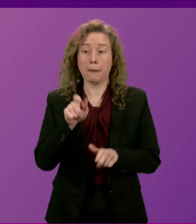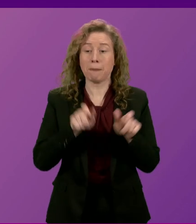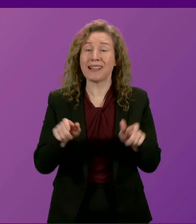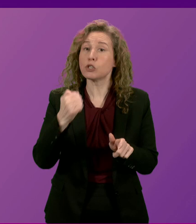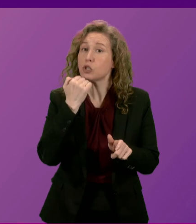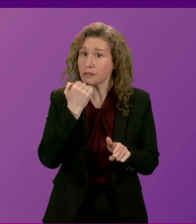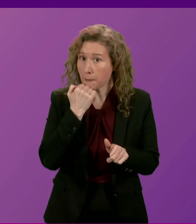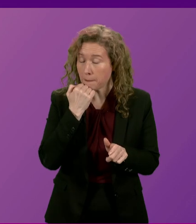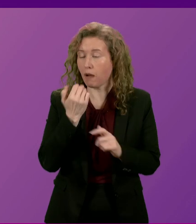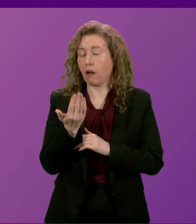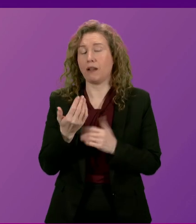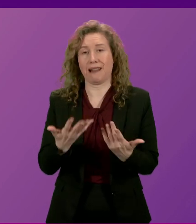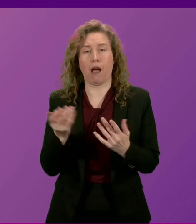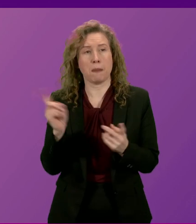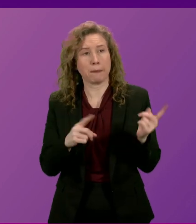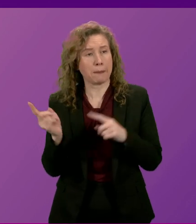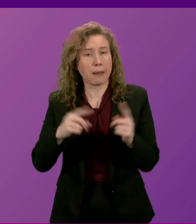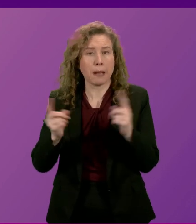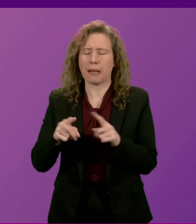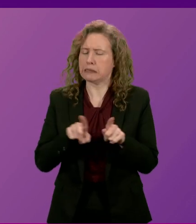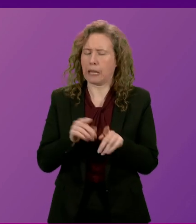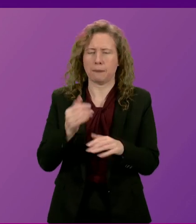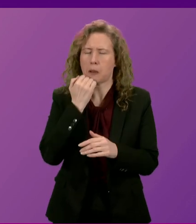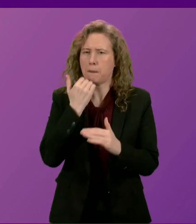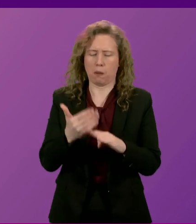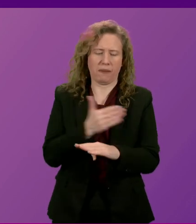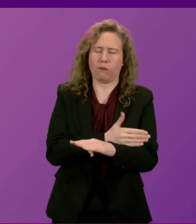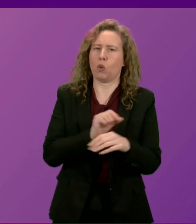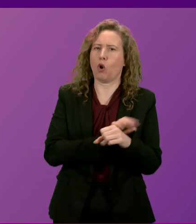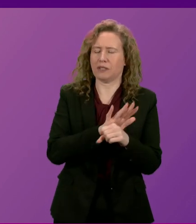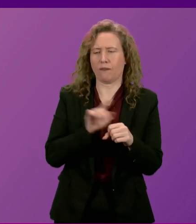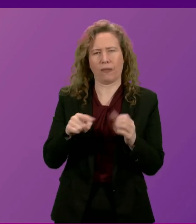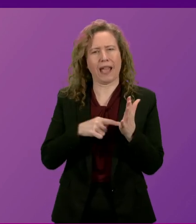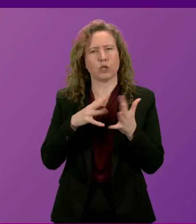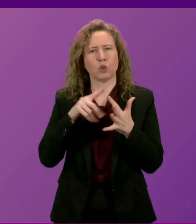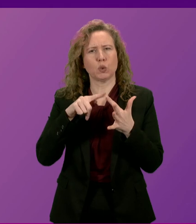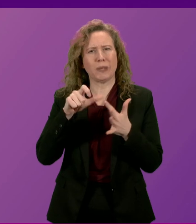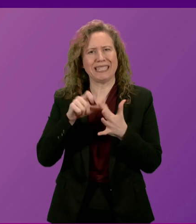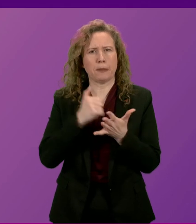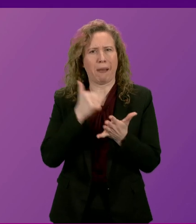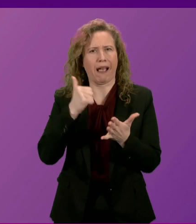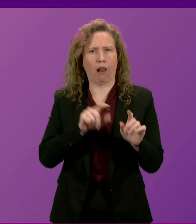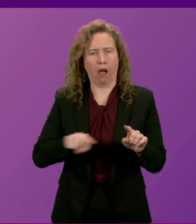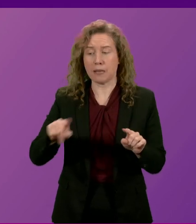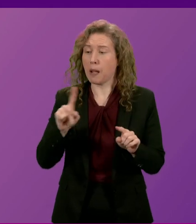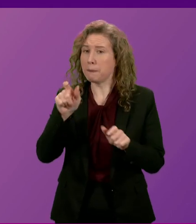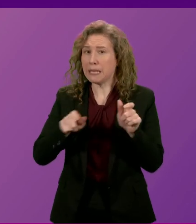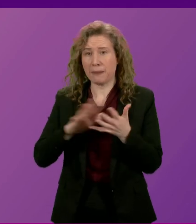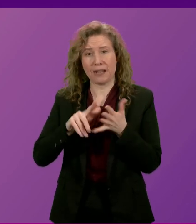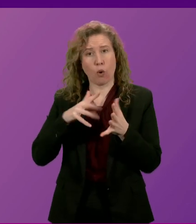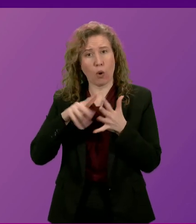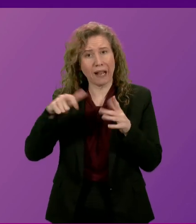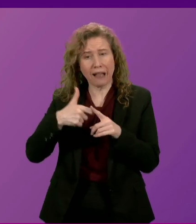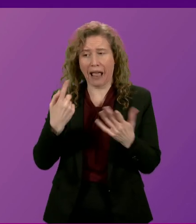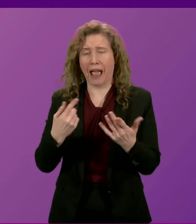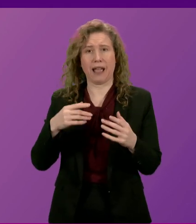thankfully, have returned to pre-pandemic levels on the Tweedbank line, but people in Hawick and Newcastleton feel left out